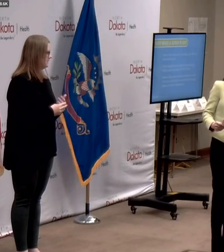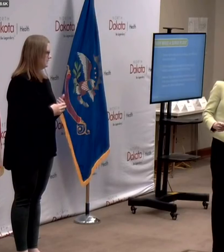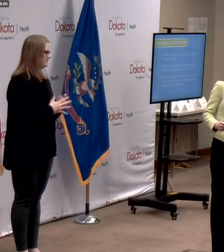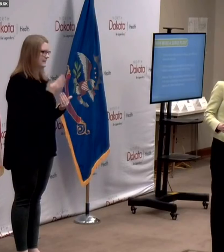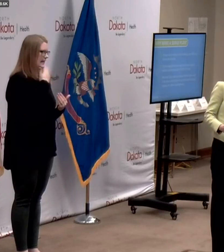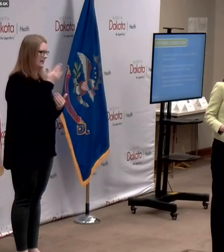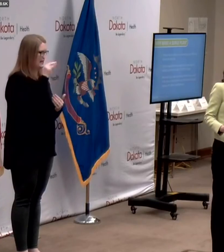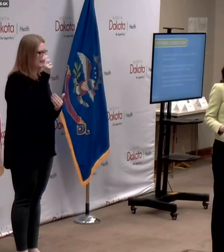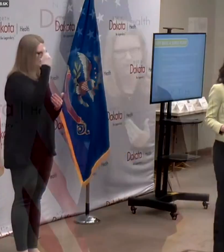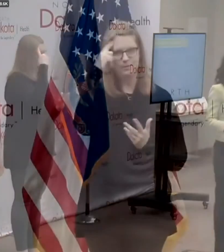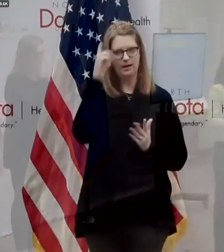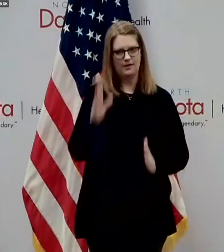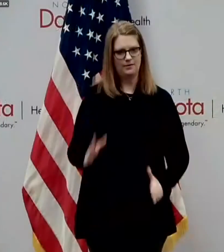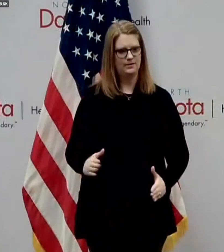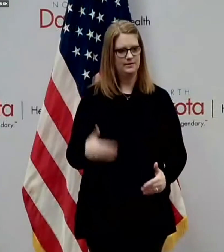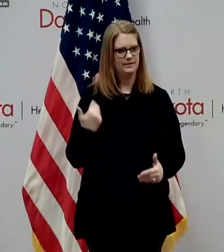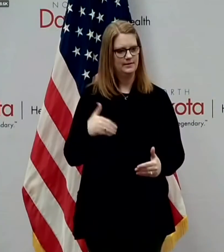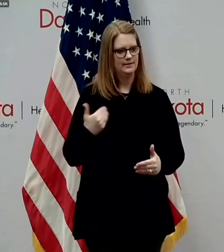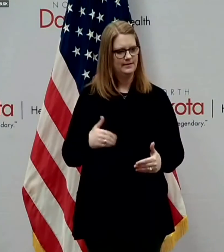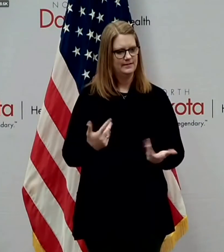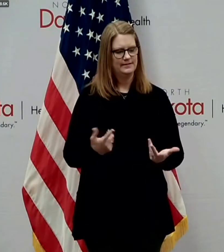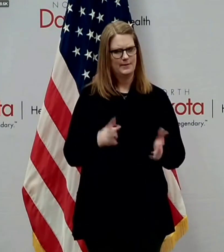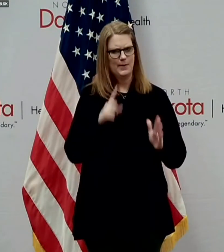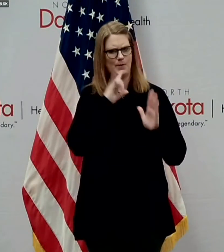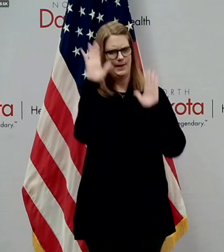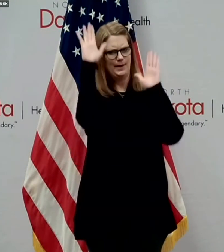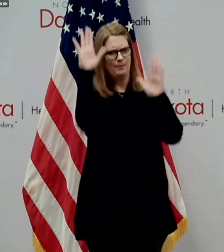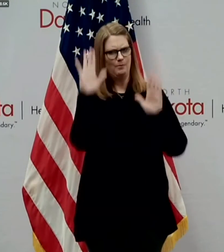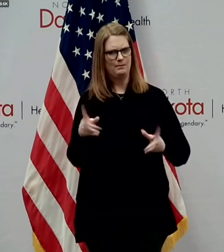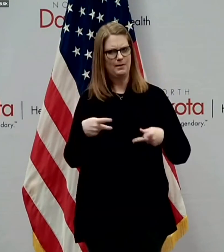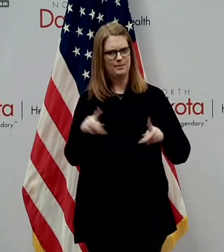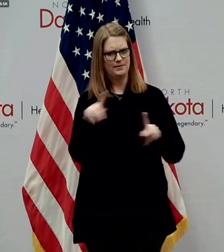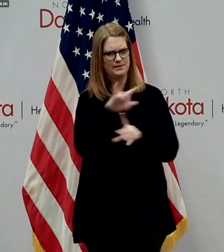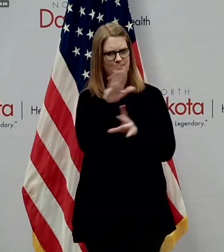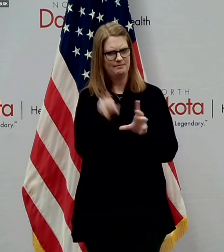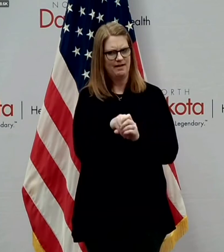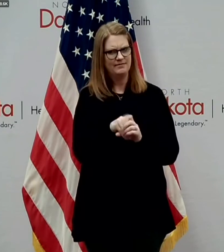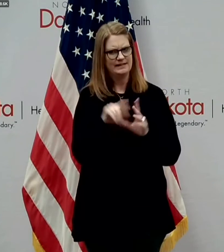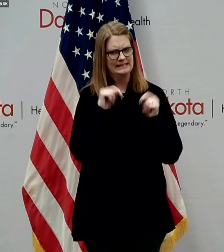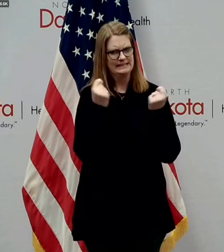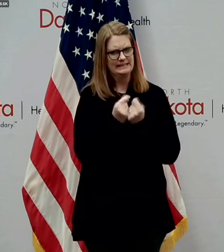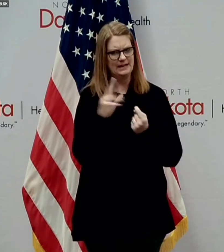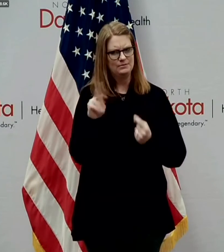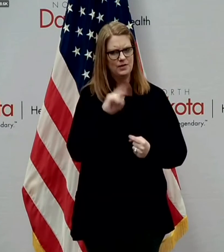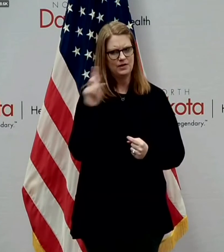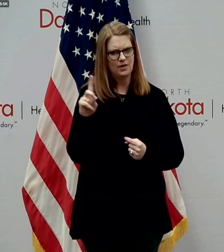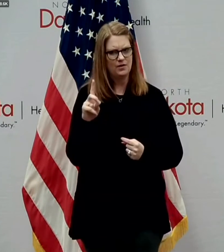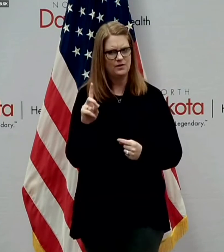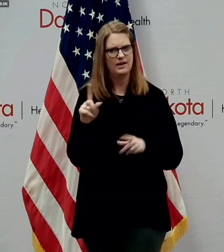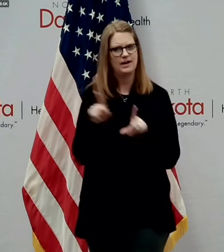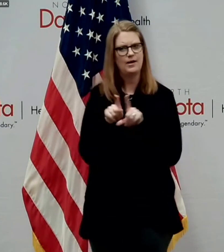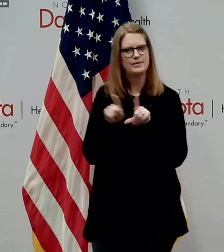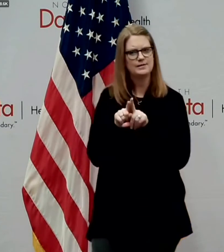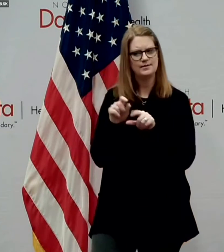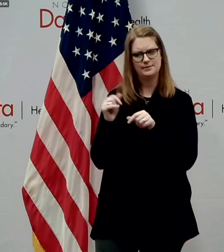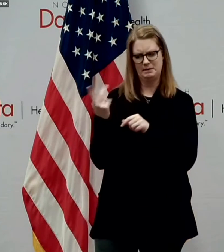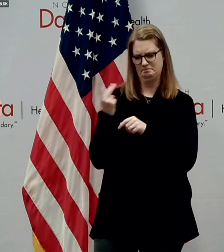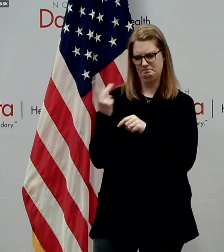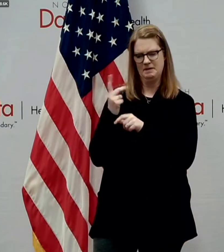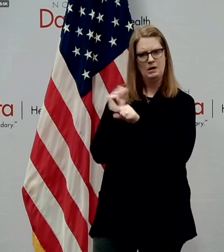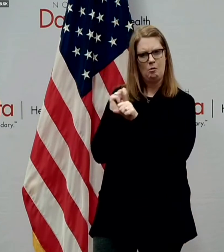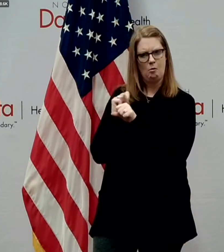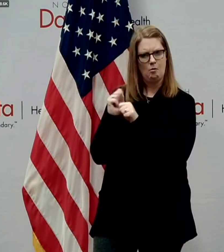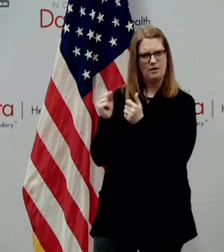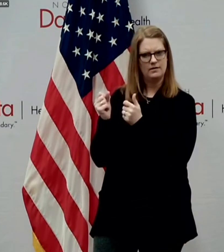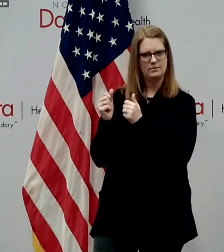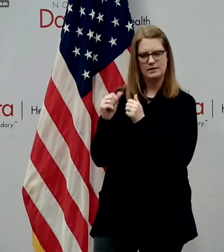Thank you, Governor. It is just a great privilege to be part of Team North Dakota and to be a co-lead on the Unified Command, working